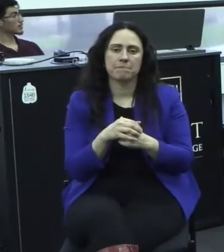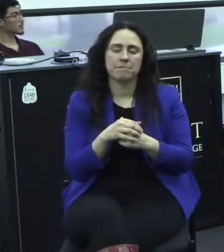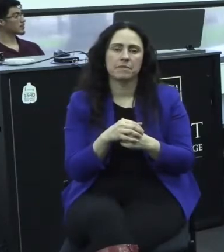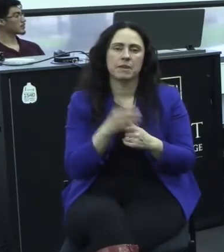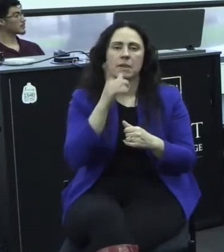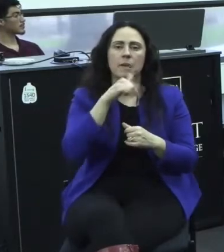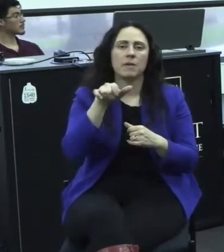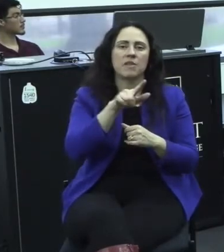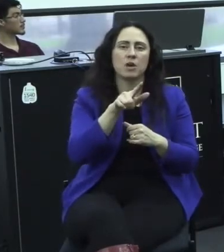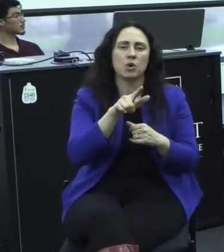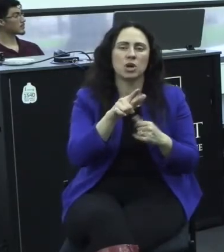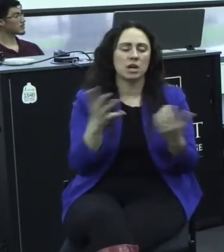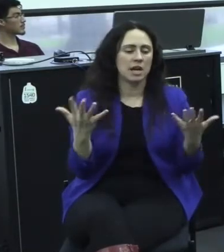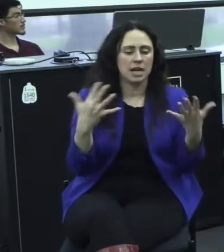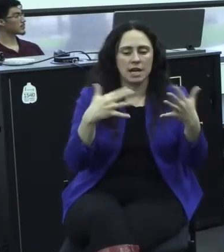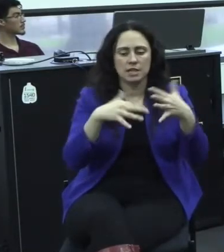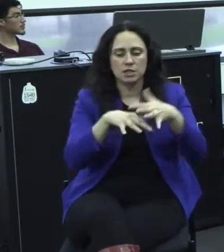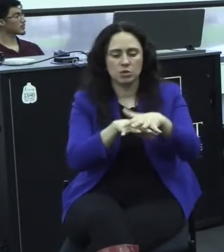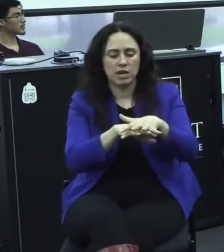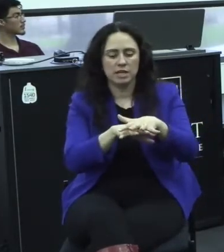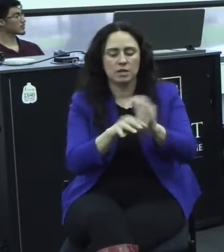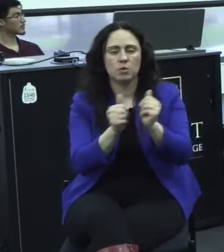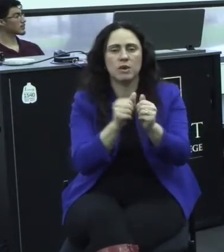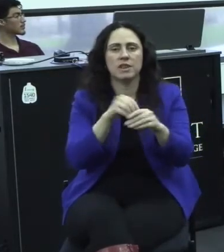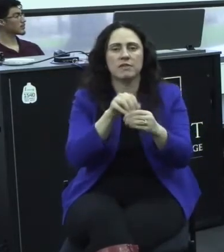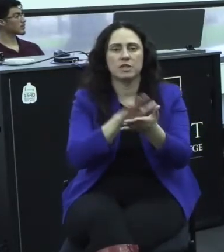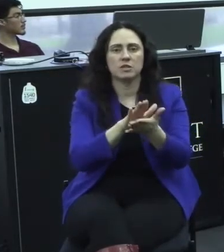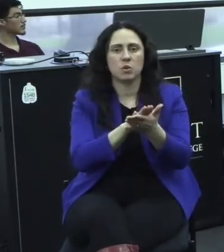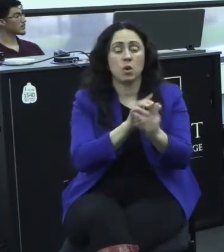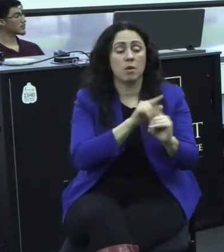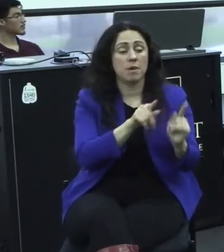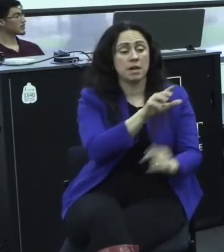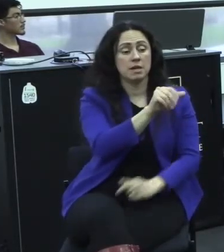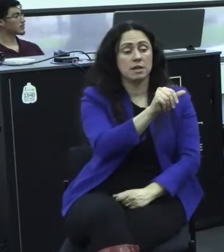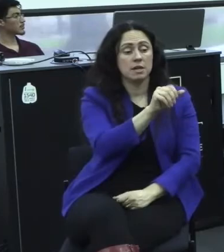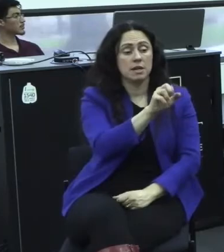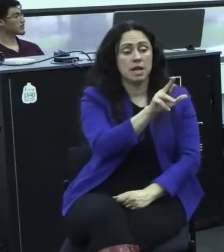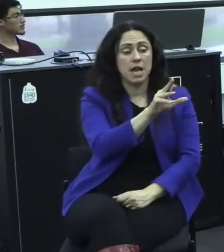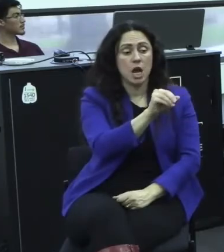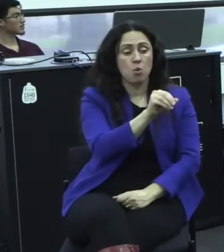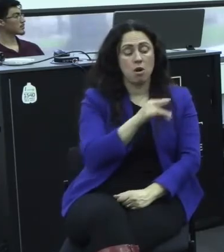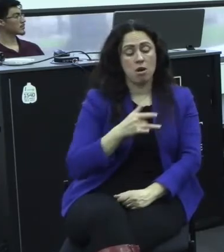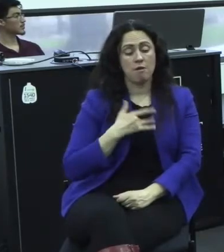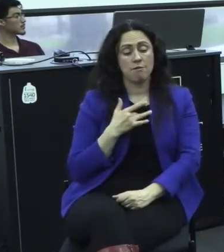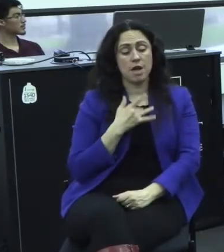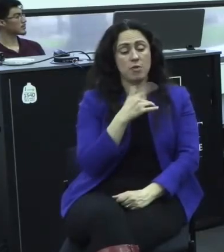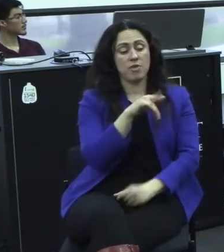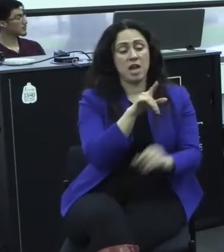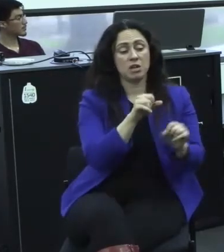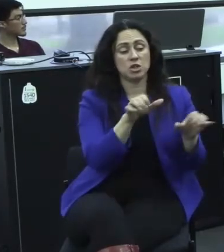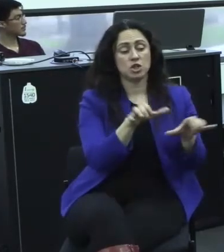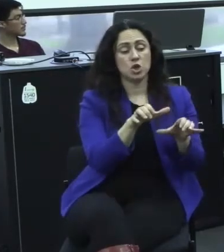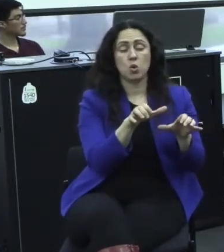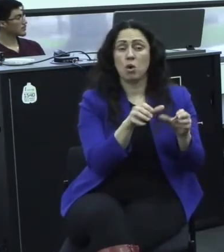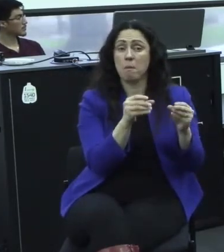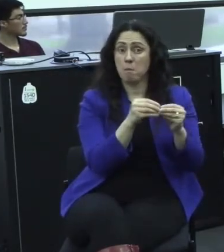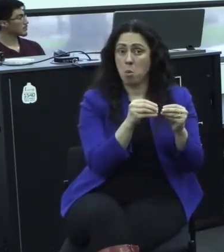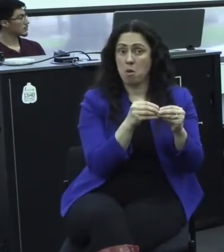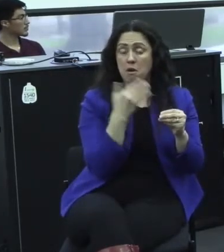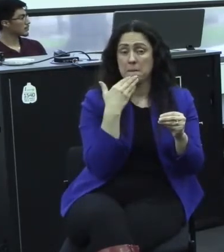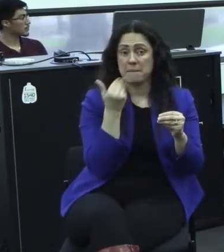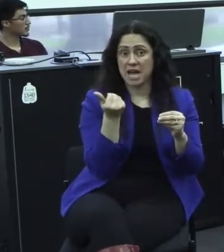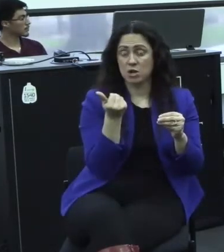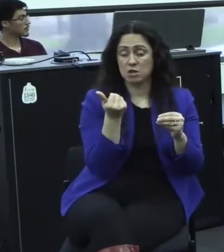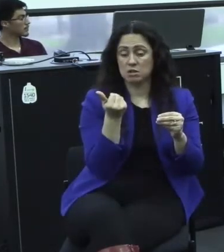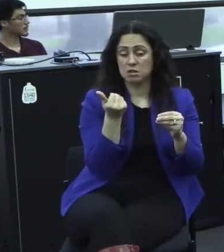And they were kind of integrated within the school. But they felt that they could do more help